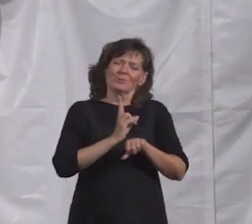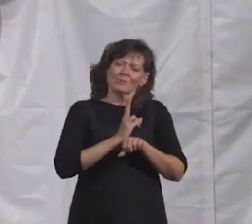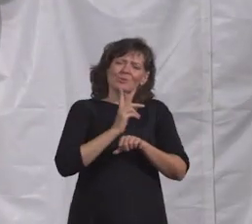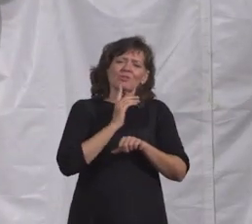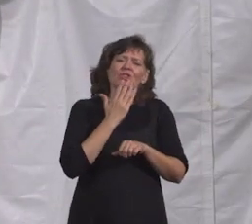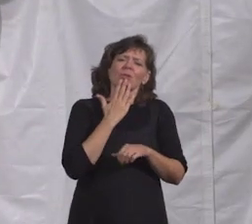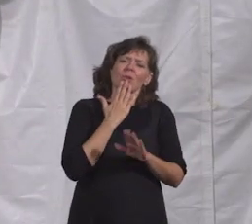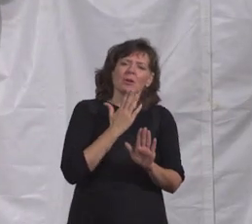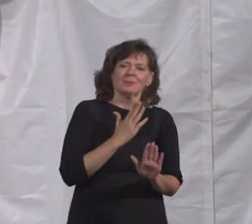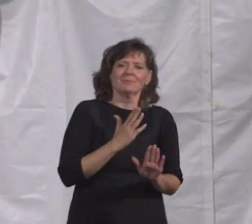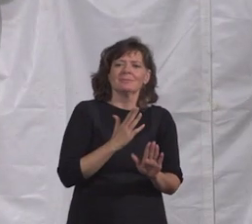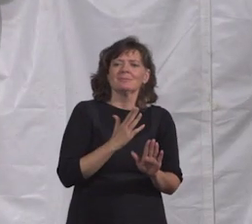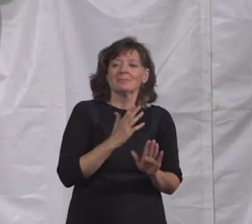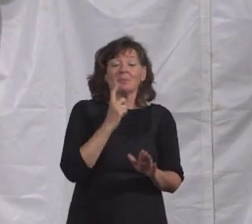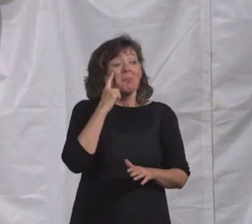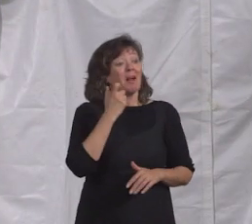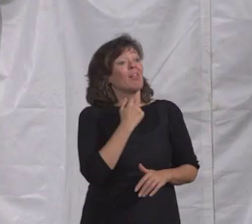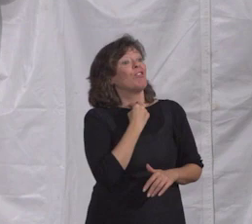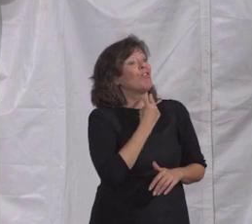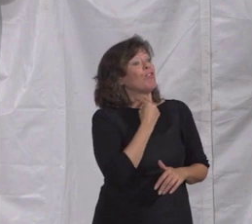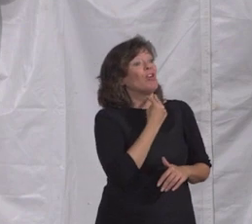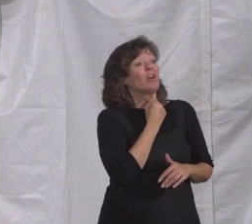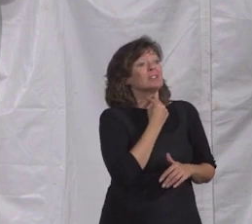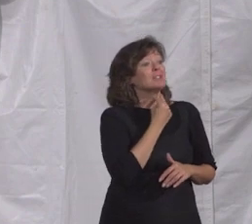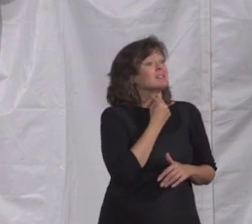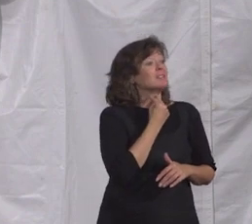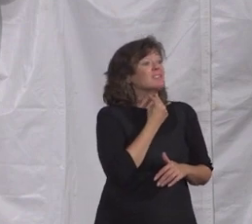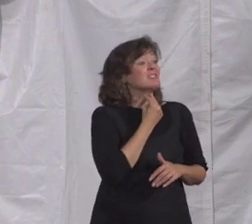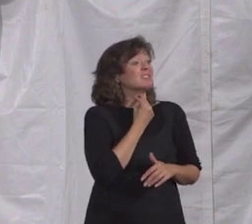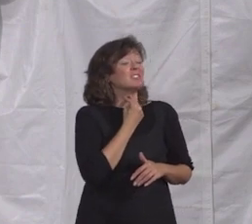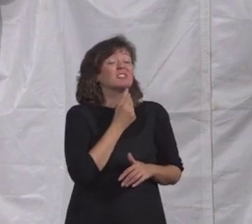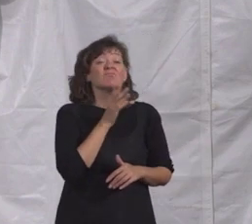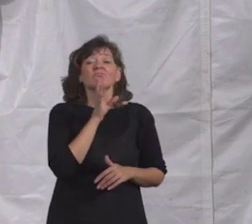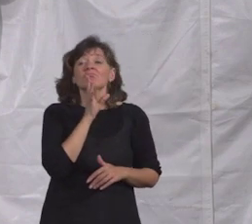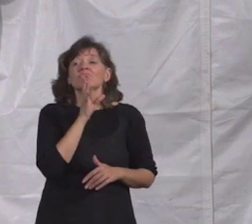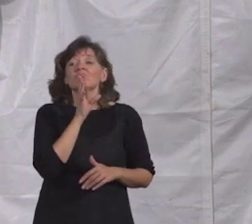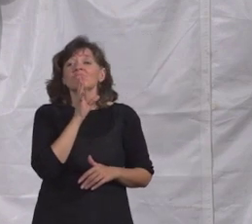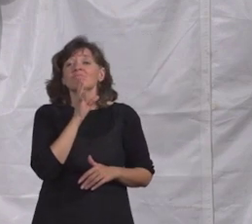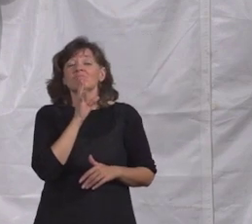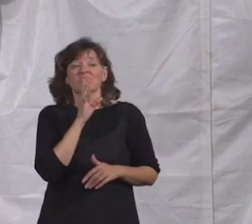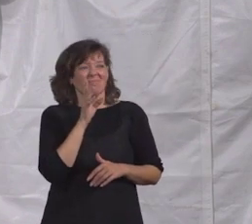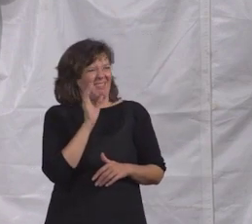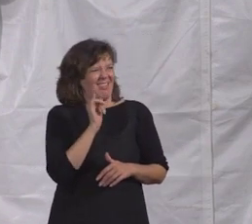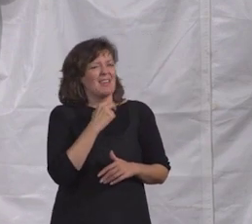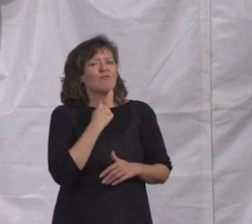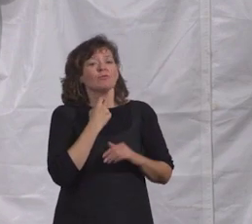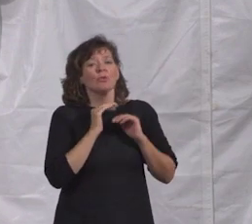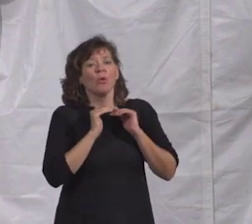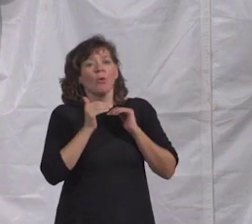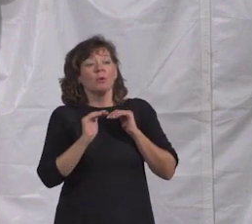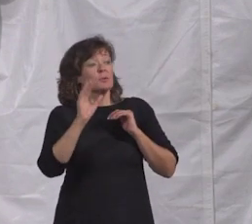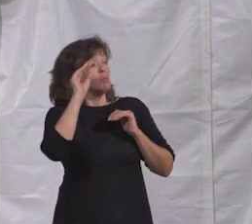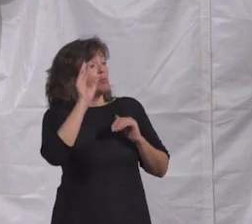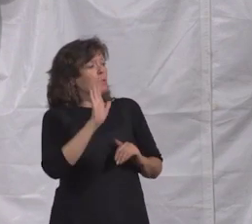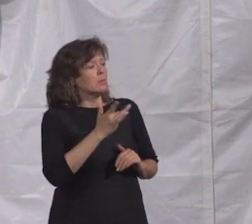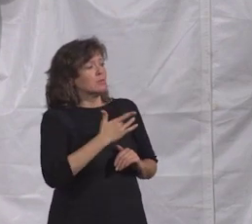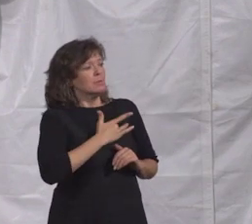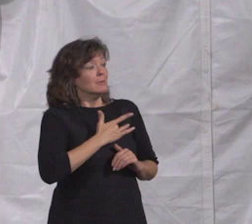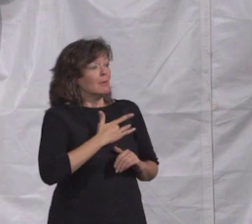Because it's a voice that girls can use that can make boys do anything. And Nora looked at Elmore with a twinkle in her eye,